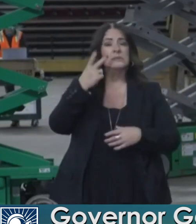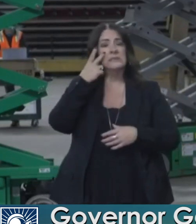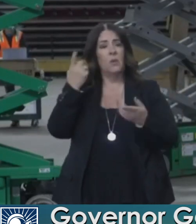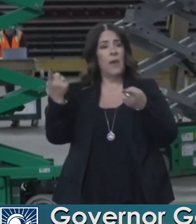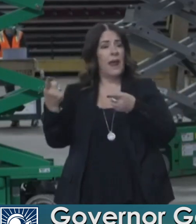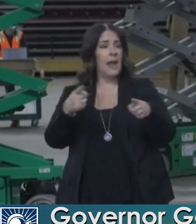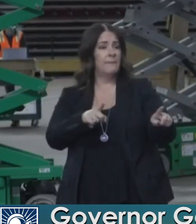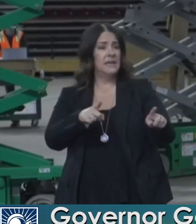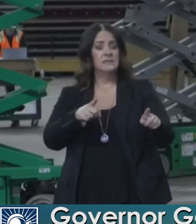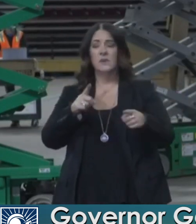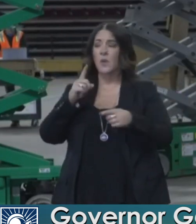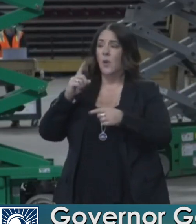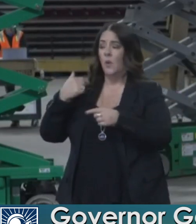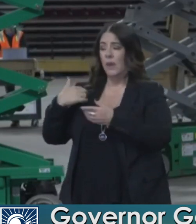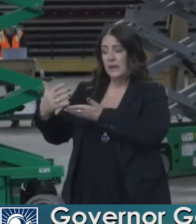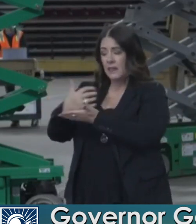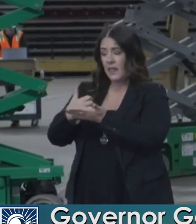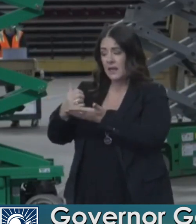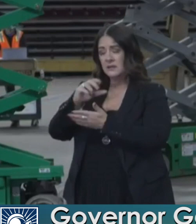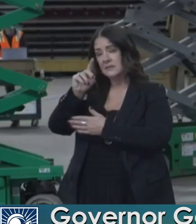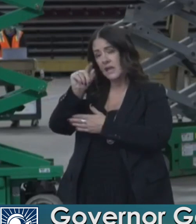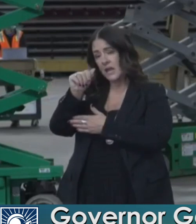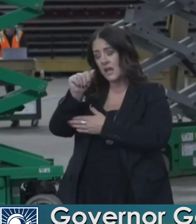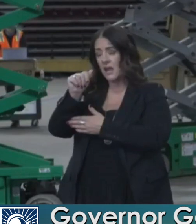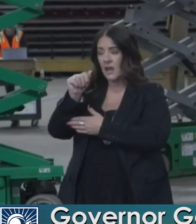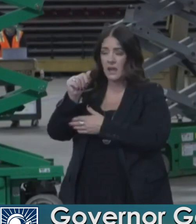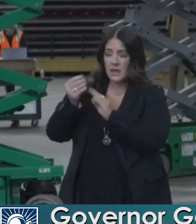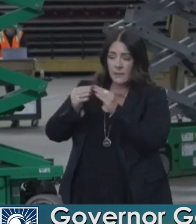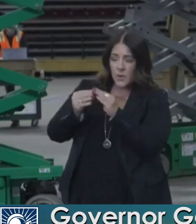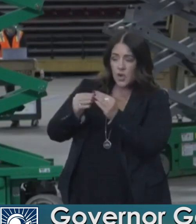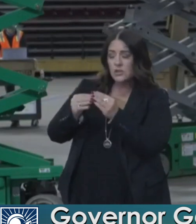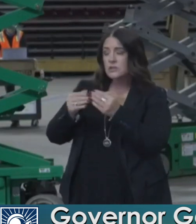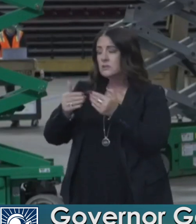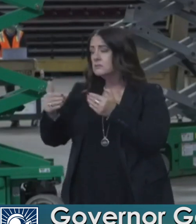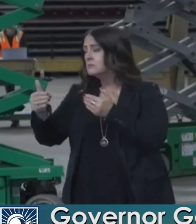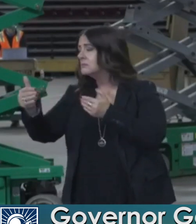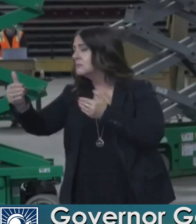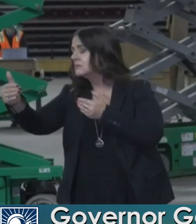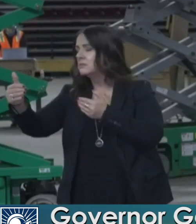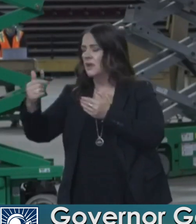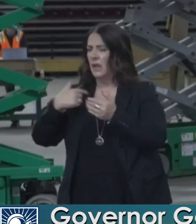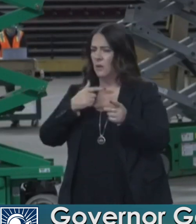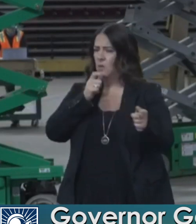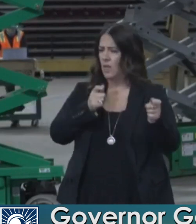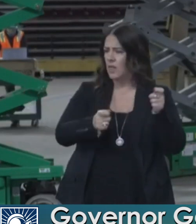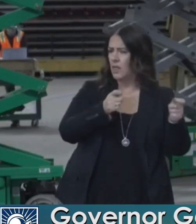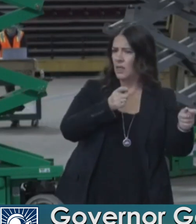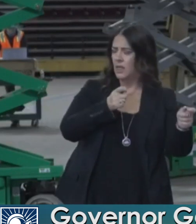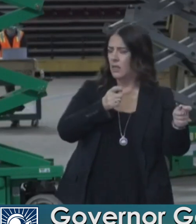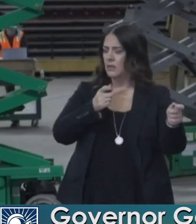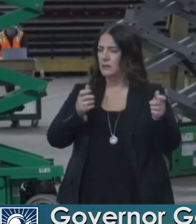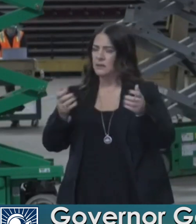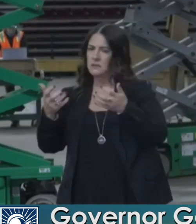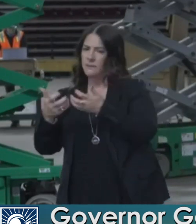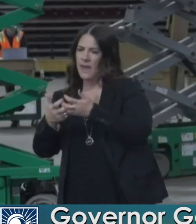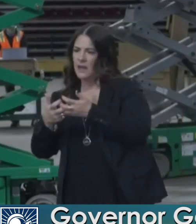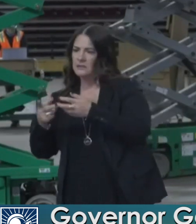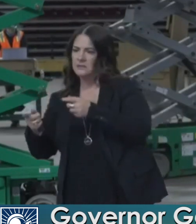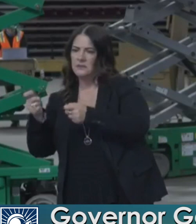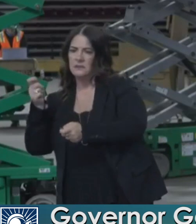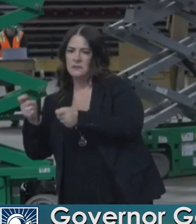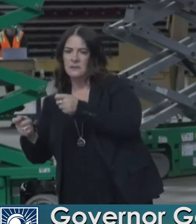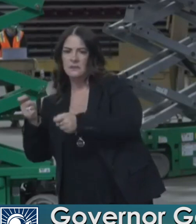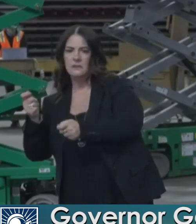data that's coming in, we will in real time assess any of those changes and patterns. Look, the numbers keep going up here in the